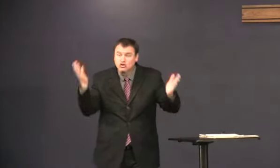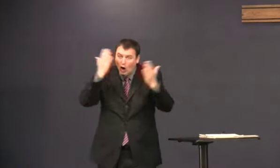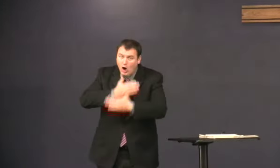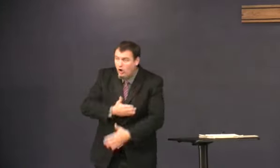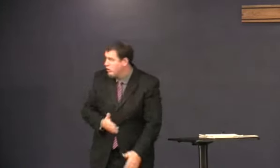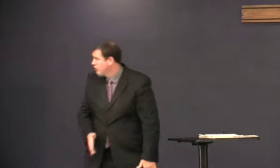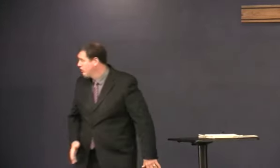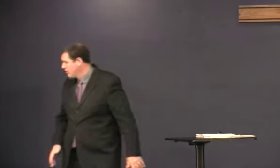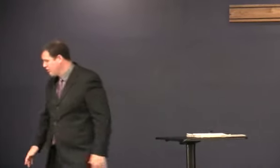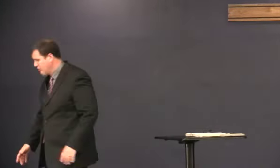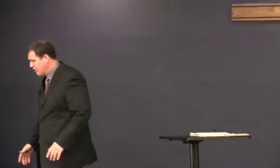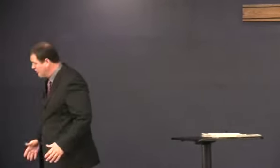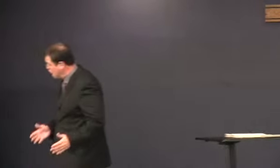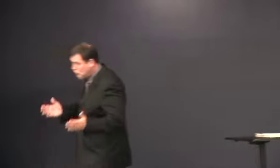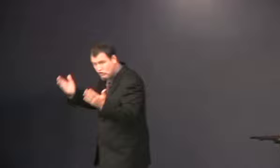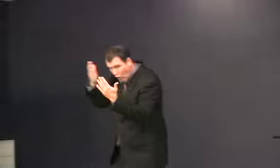is his darkness.